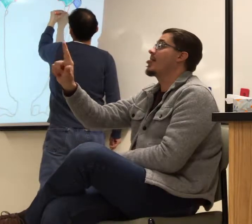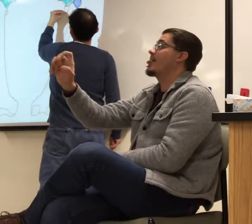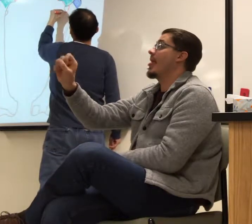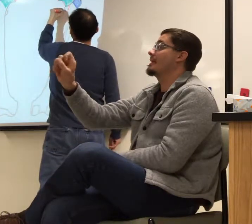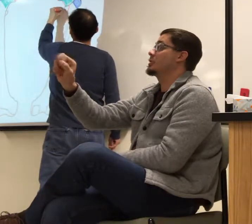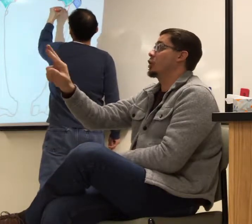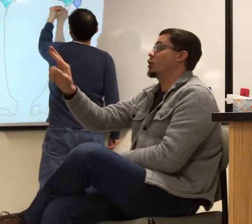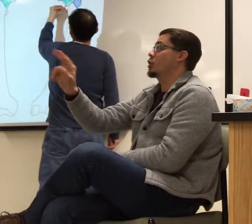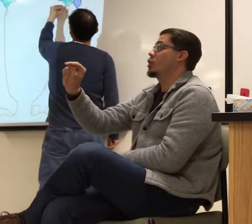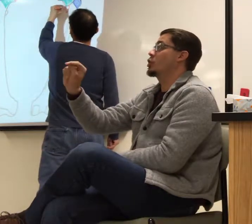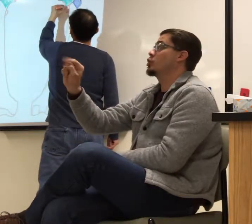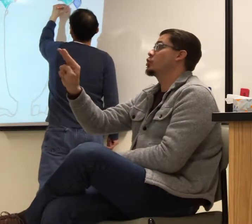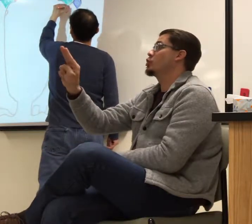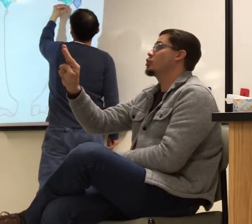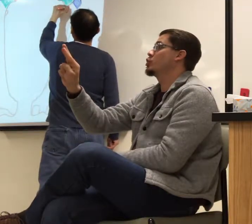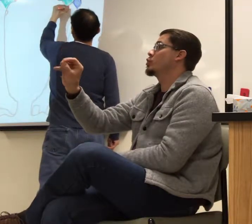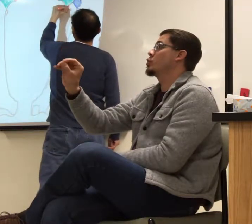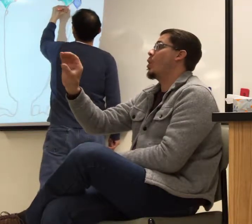right around there.